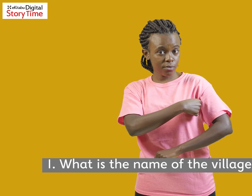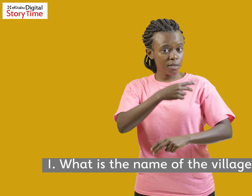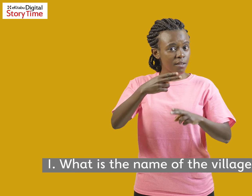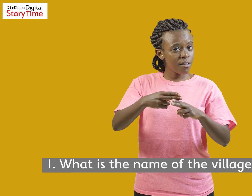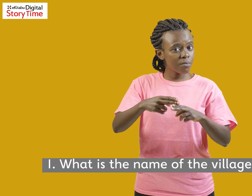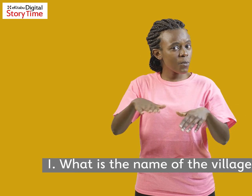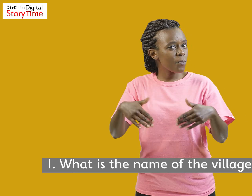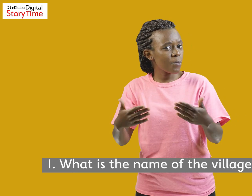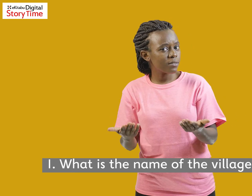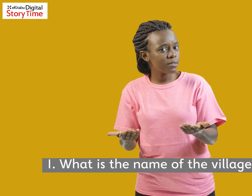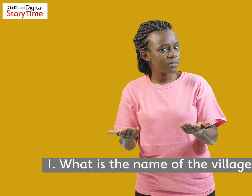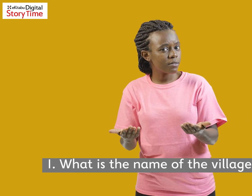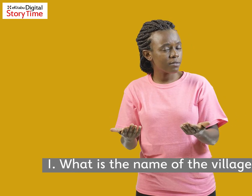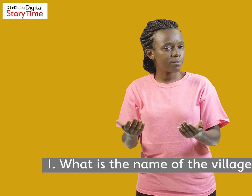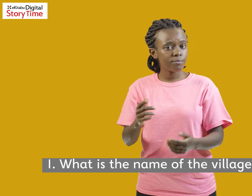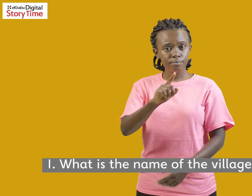What is the name of the village chief?